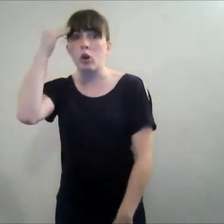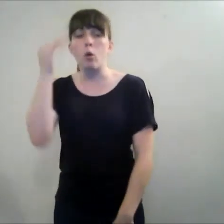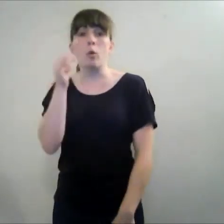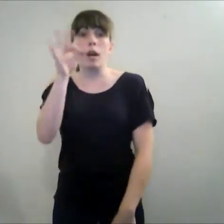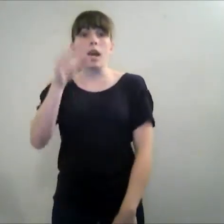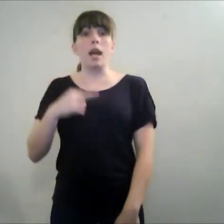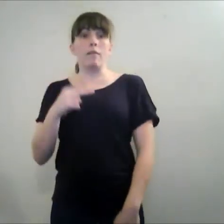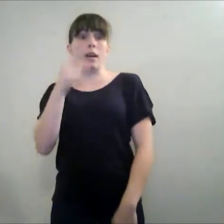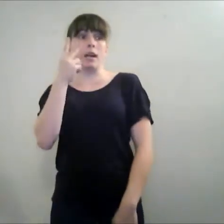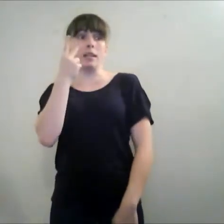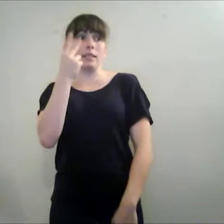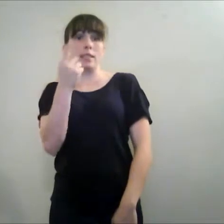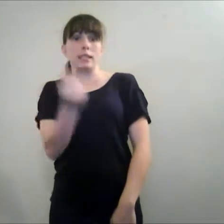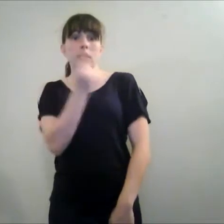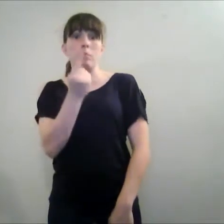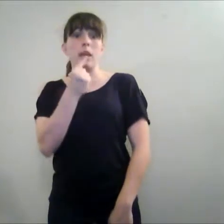Dave Birch.